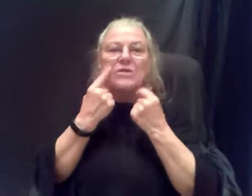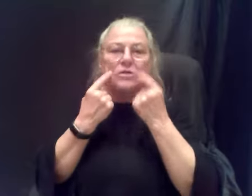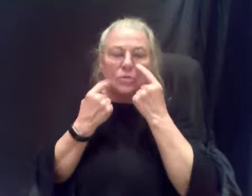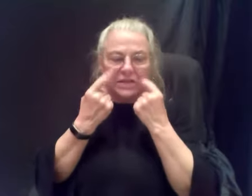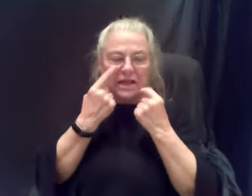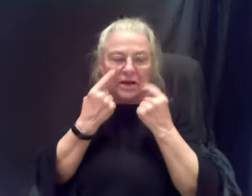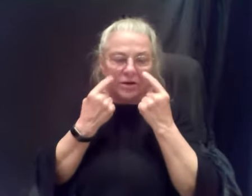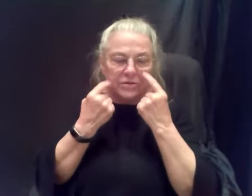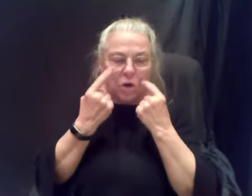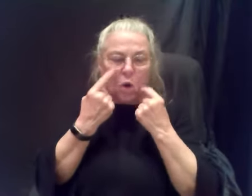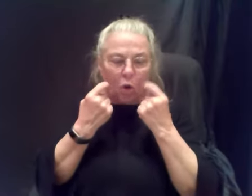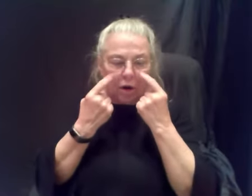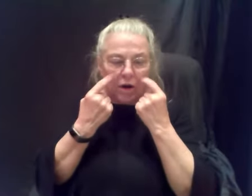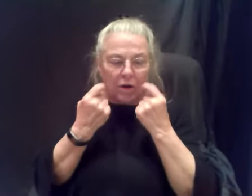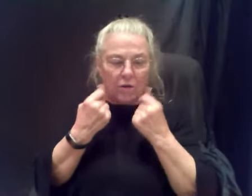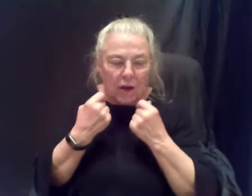So tears or cries.